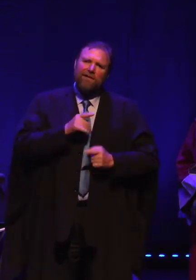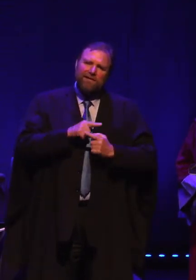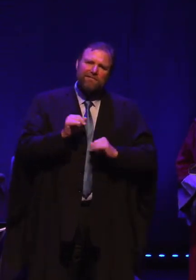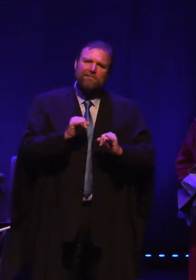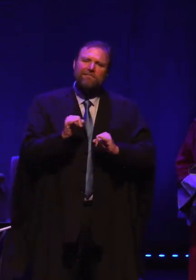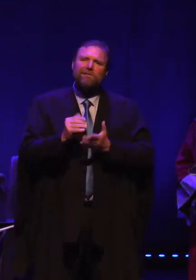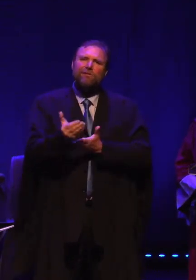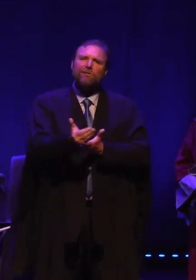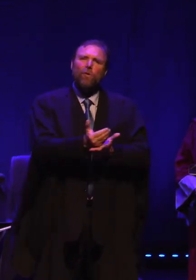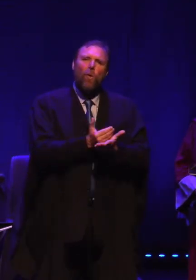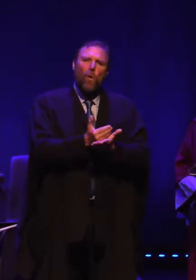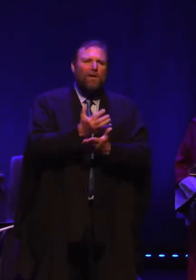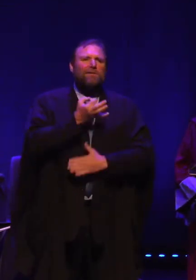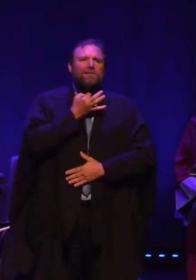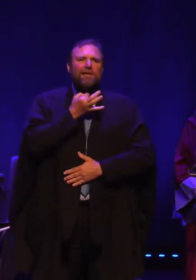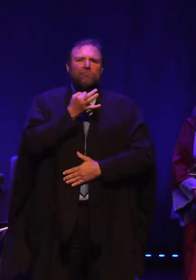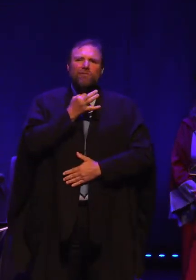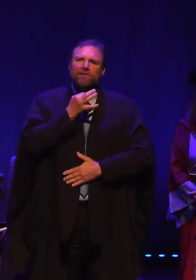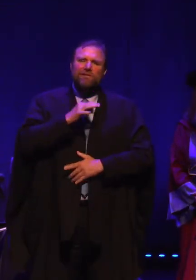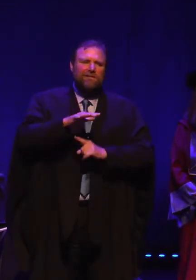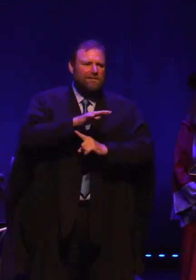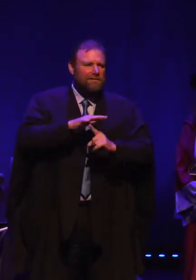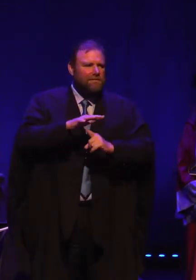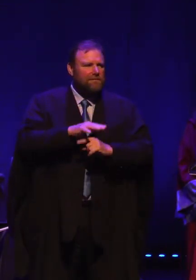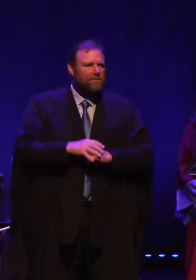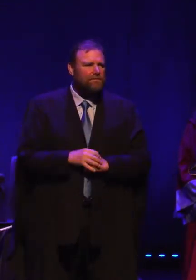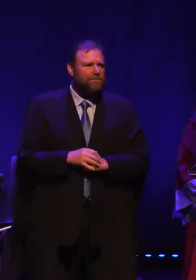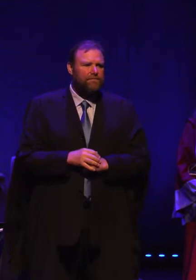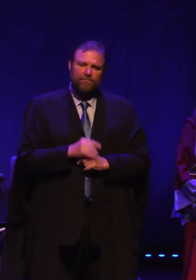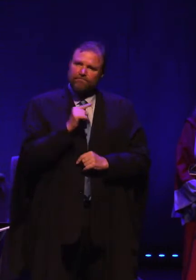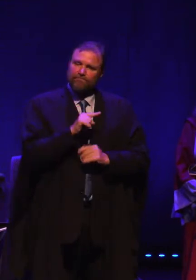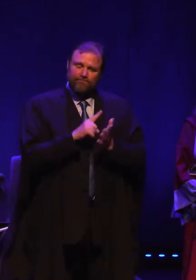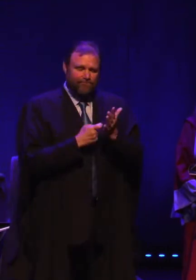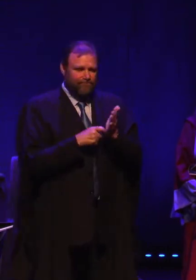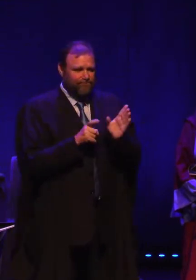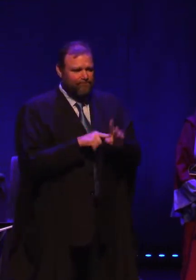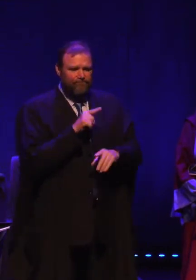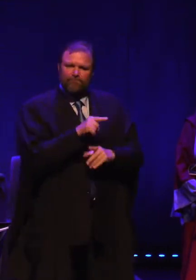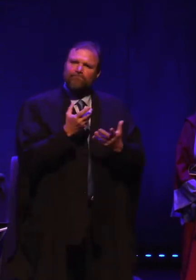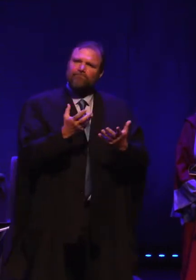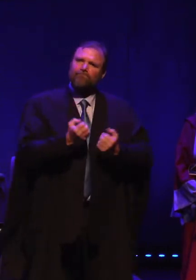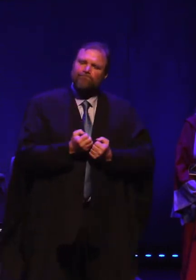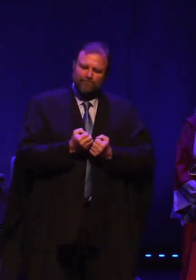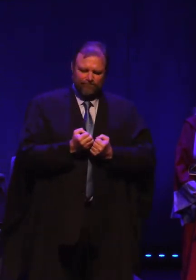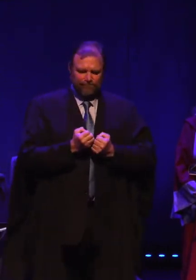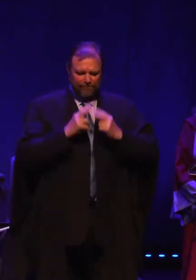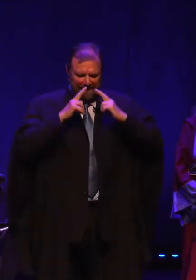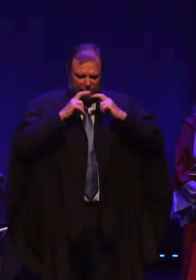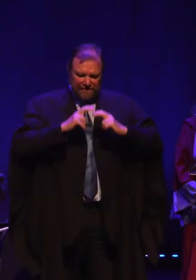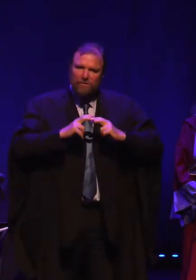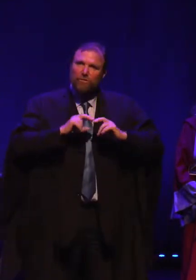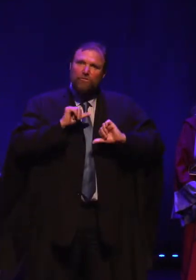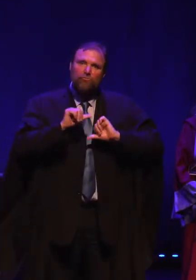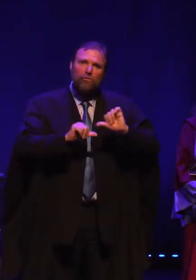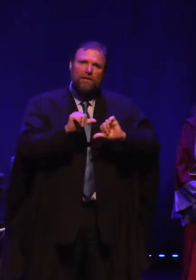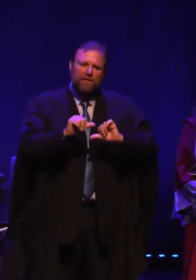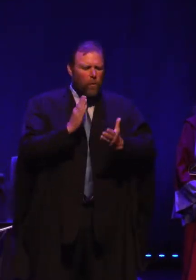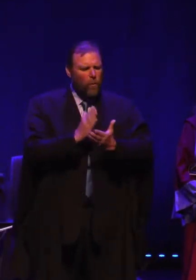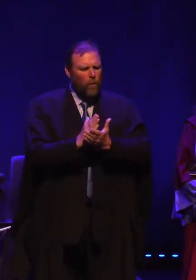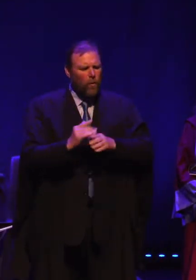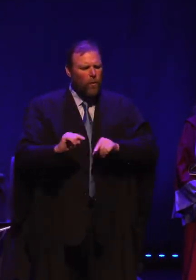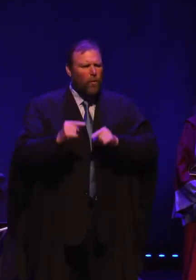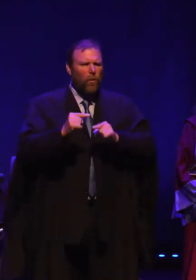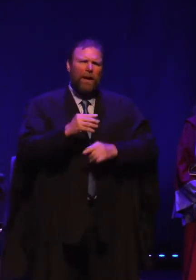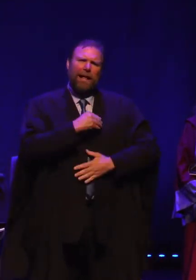Settings. Terry is to be commended for taking on a research project in a very challenging clinical environment